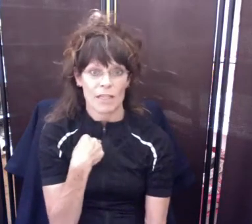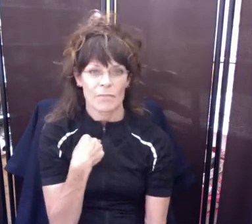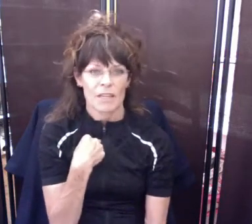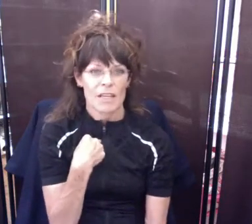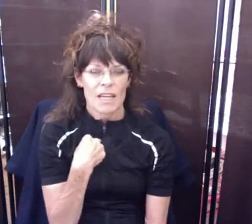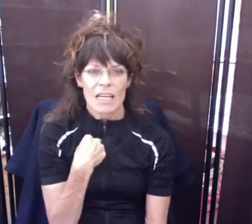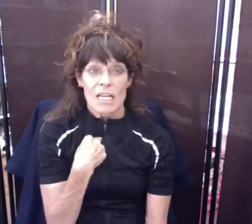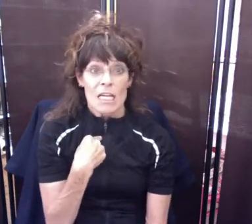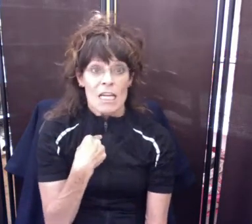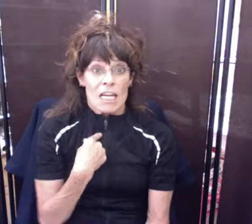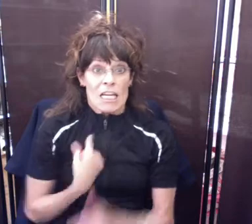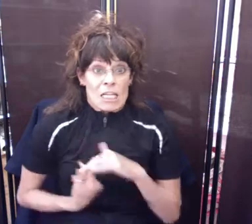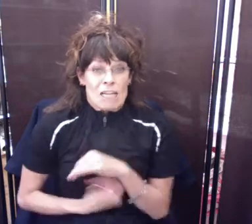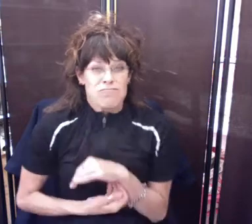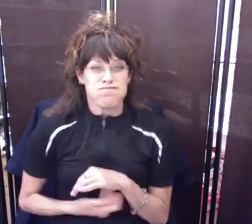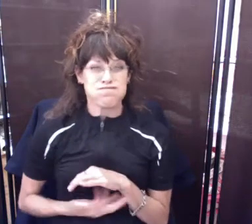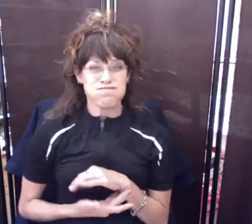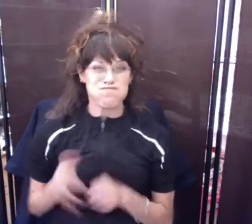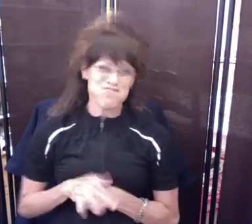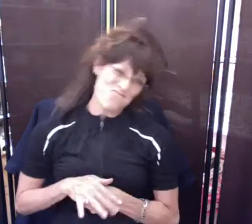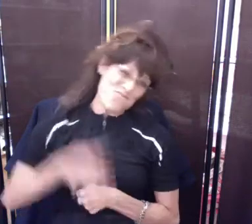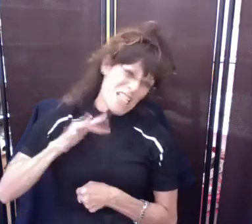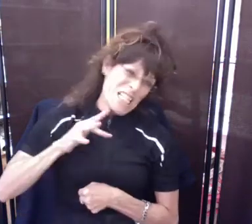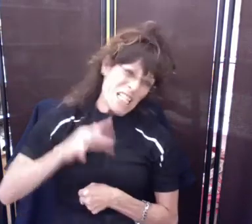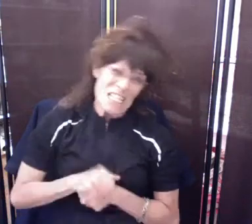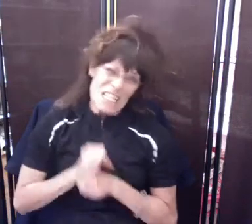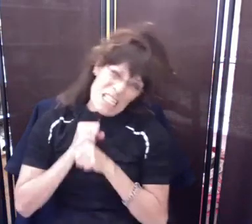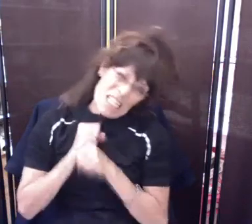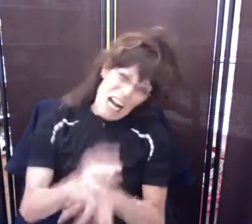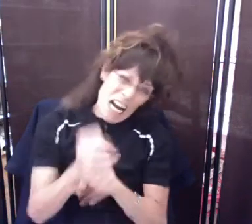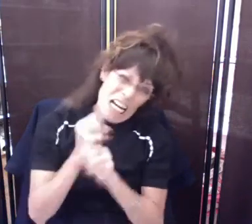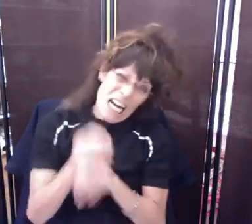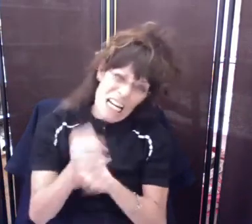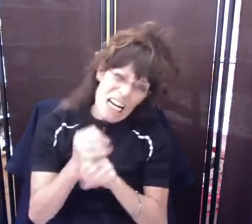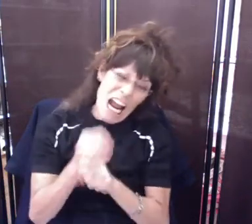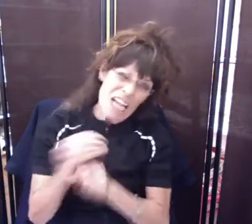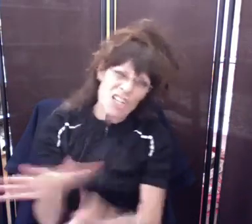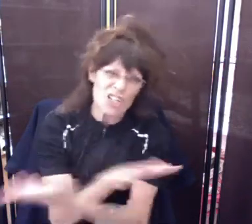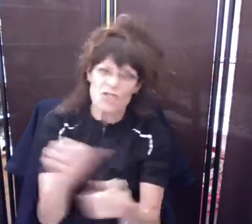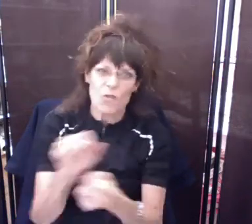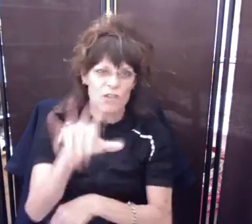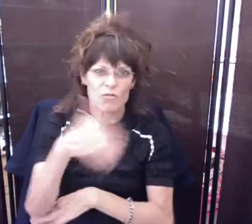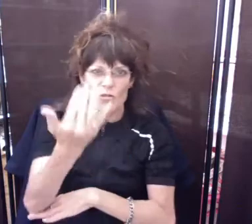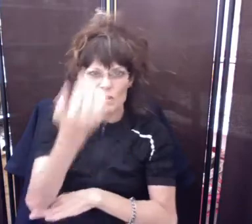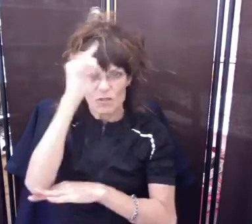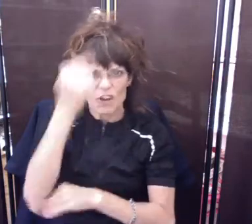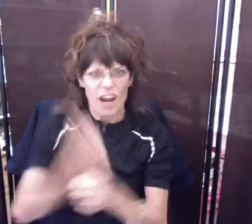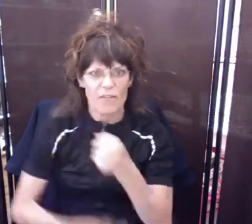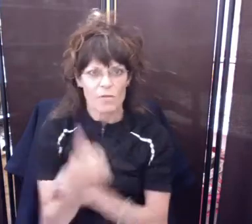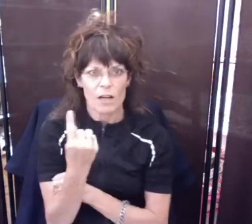an absolute violent rage and destroyed Christmas for everybody. When I came out of that blackout, they